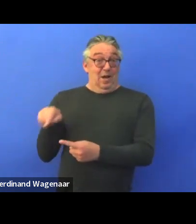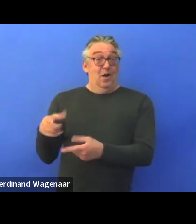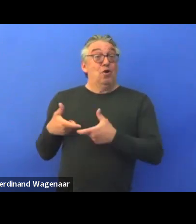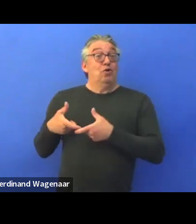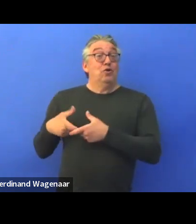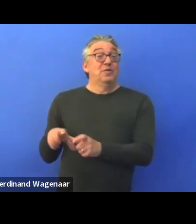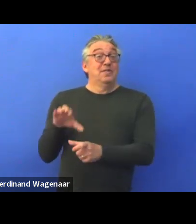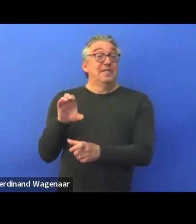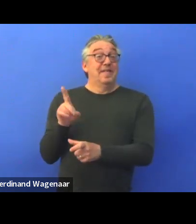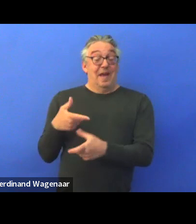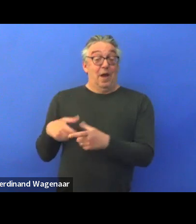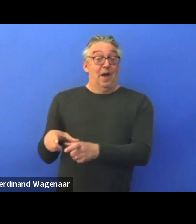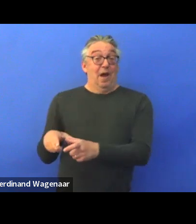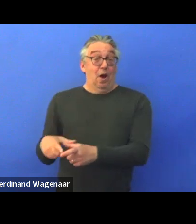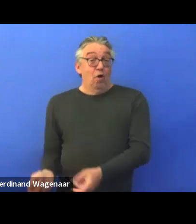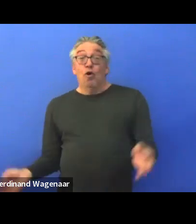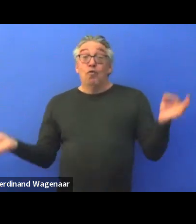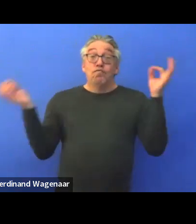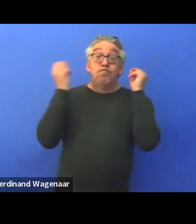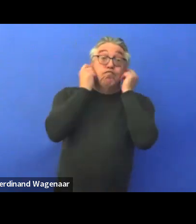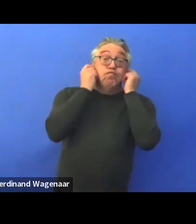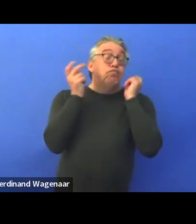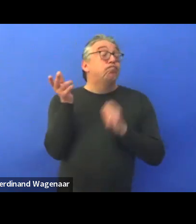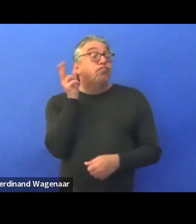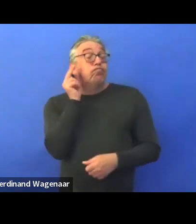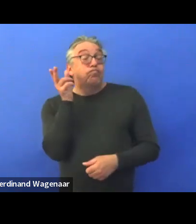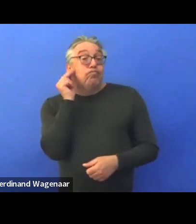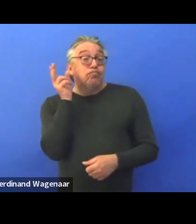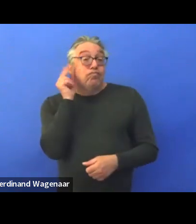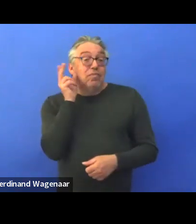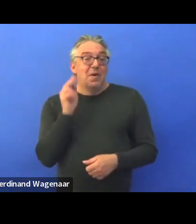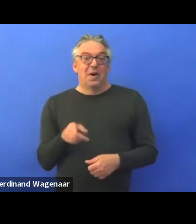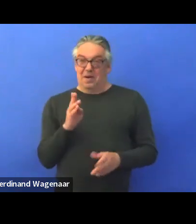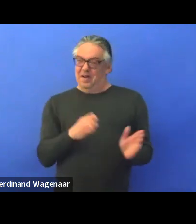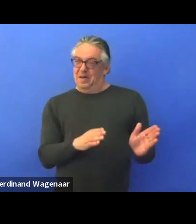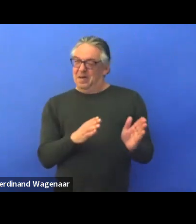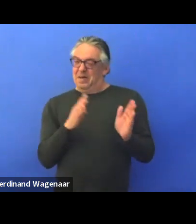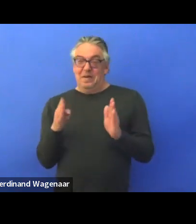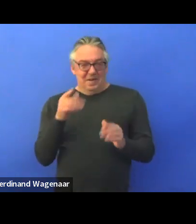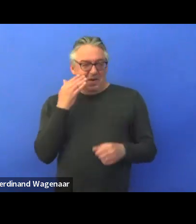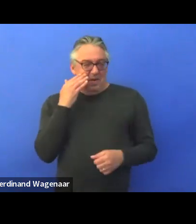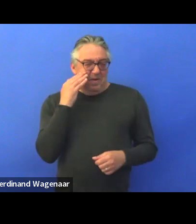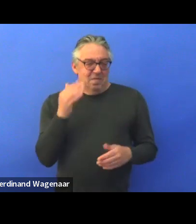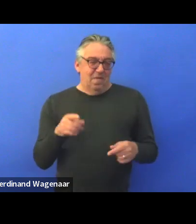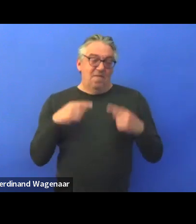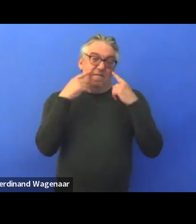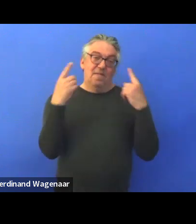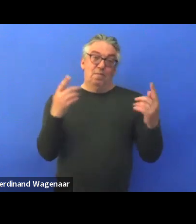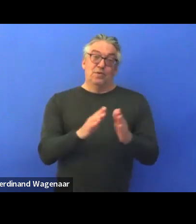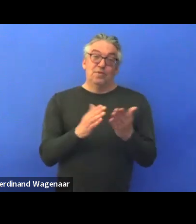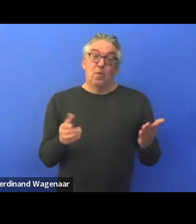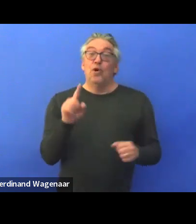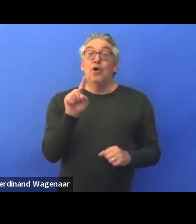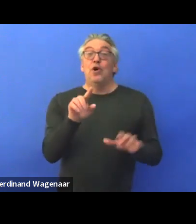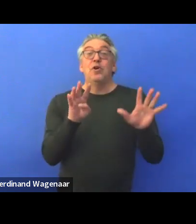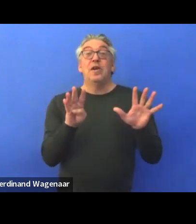she listens through her headphones. And I have a book cover on this page, which is George Orwell's 1984.